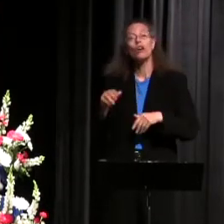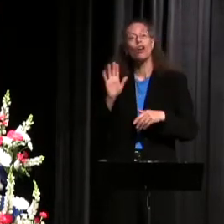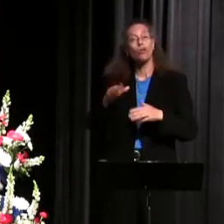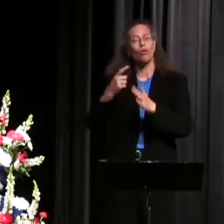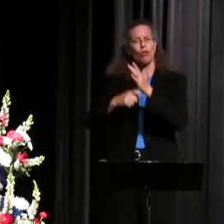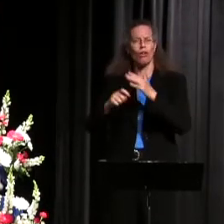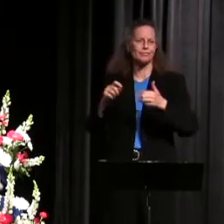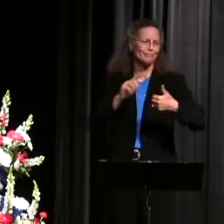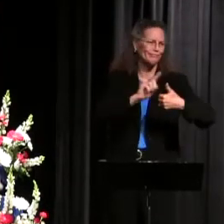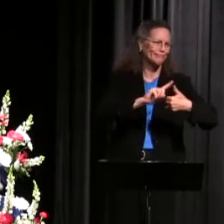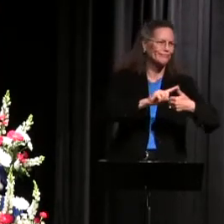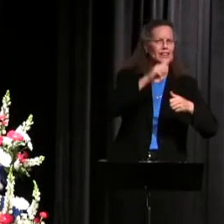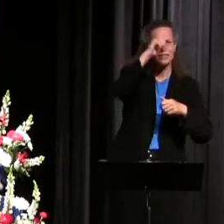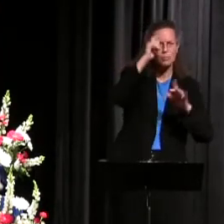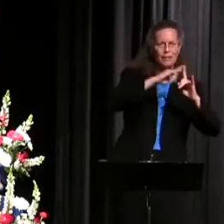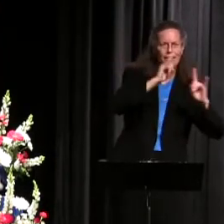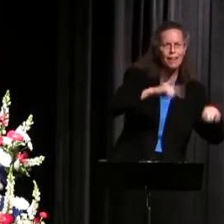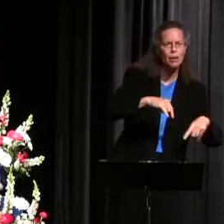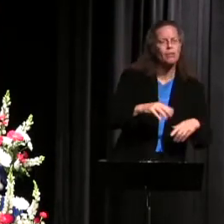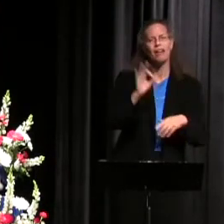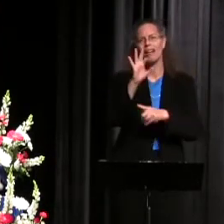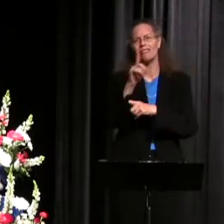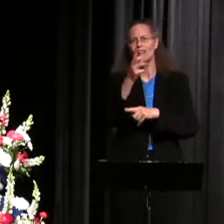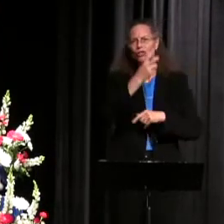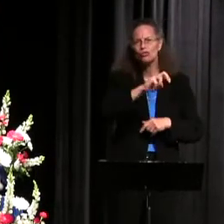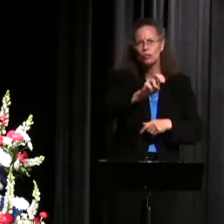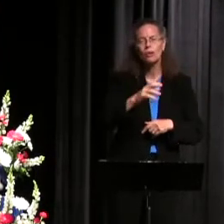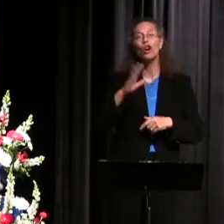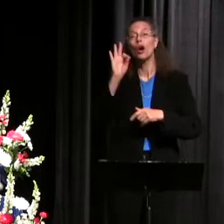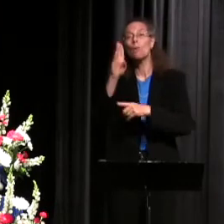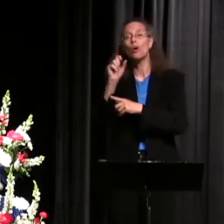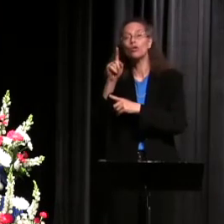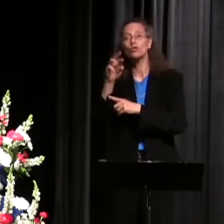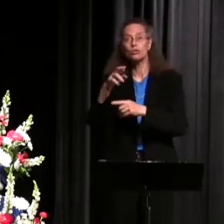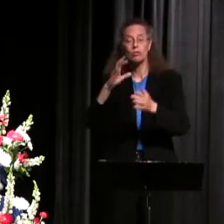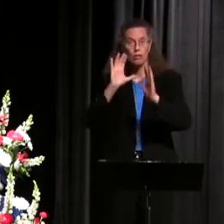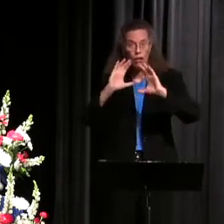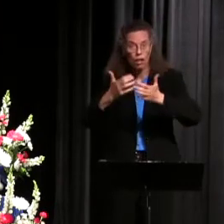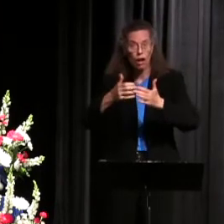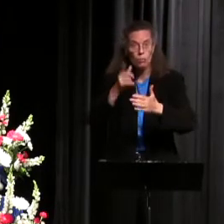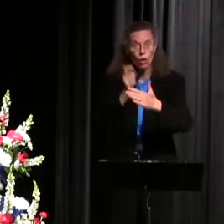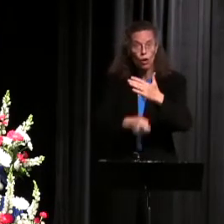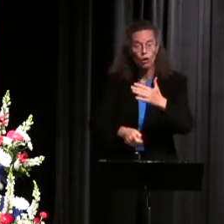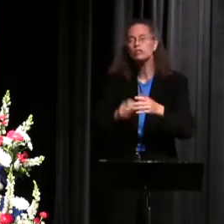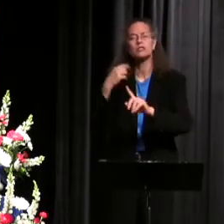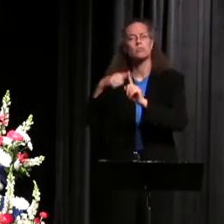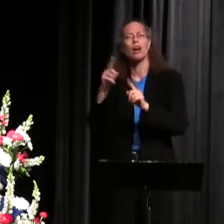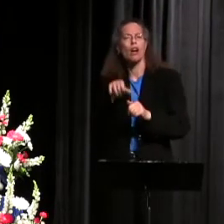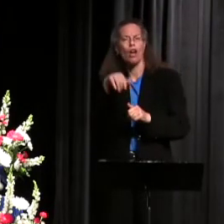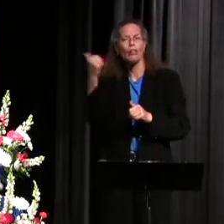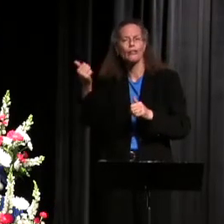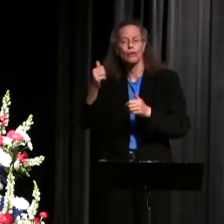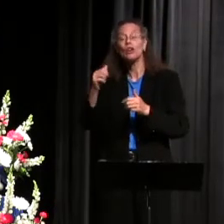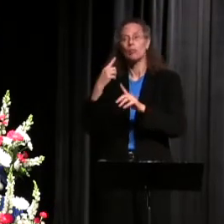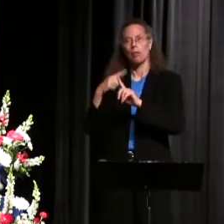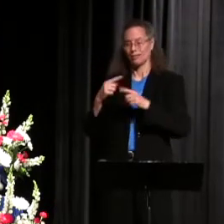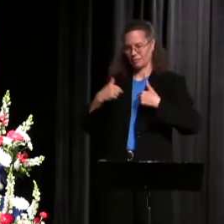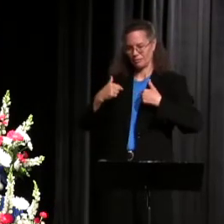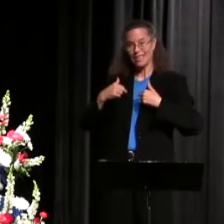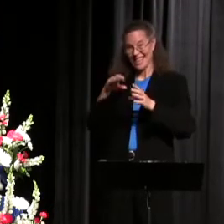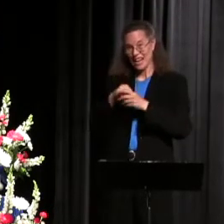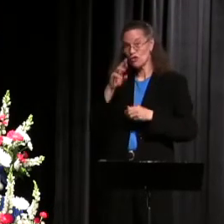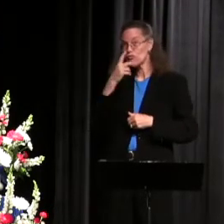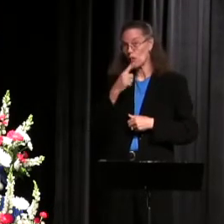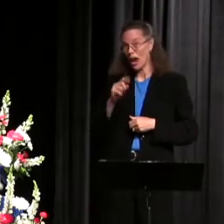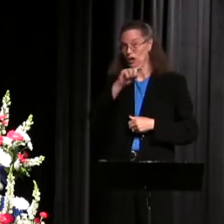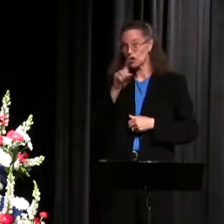can range from summer camps to field trips to booster club costs and more. Personally, being involved in the Red Zone, I have seen how